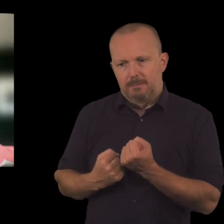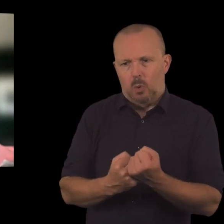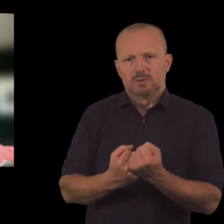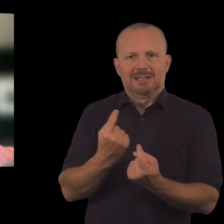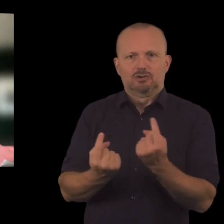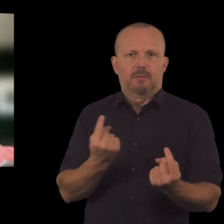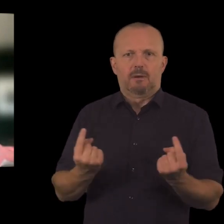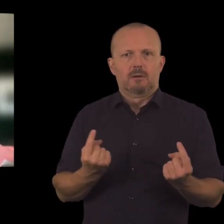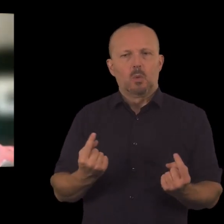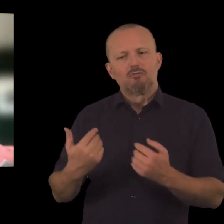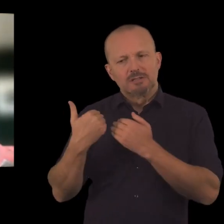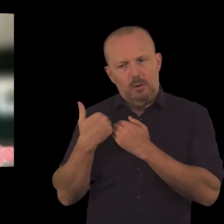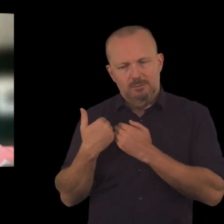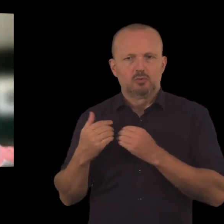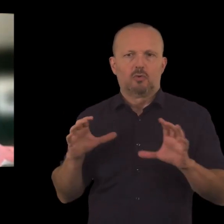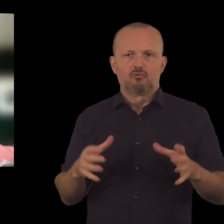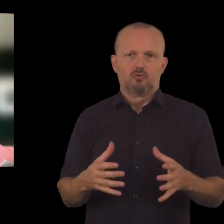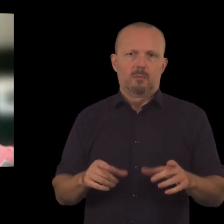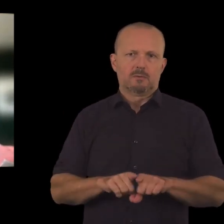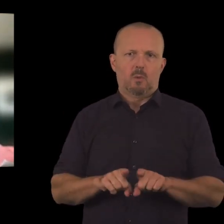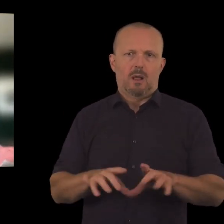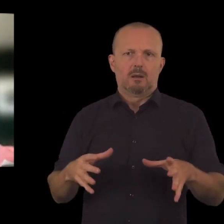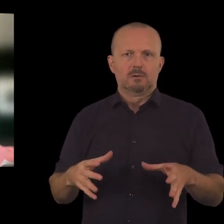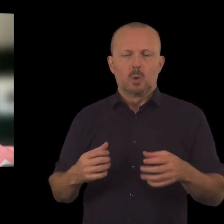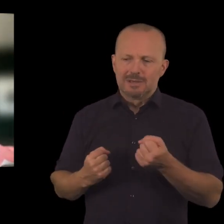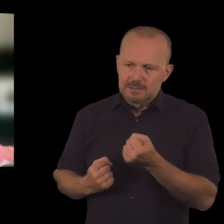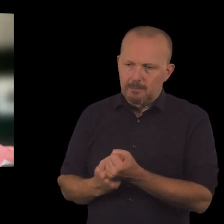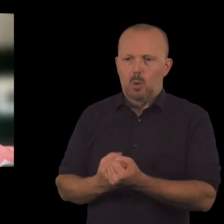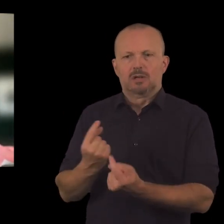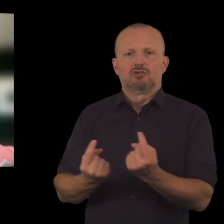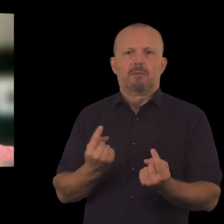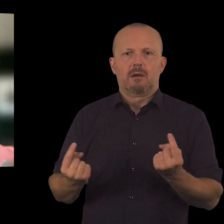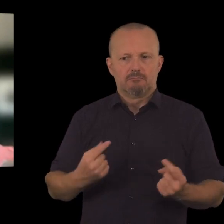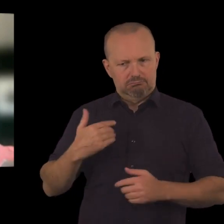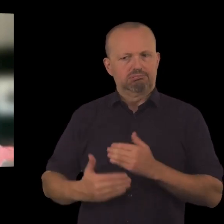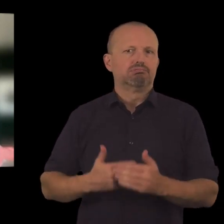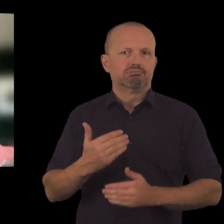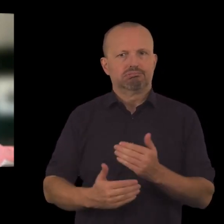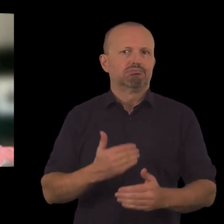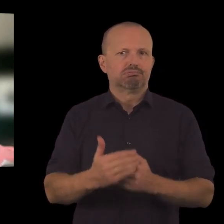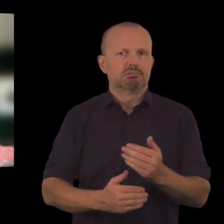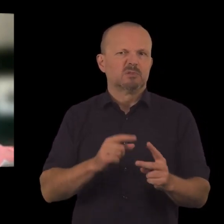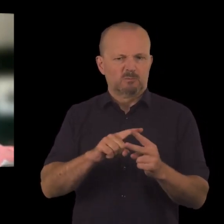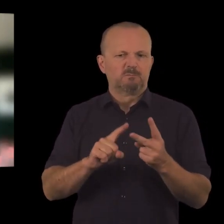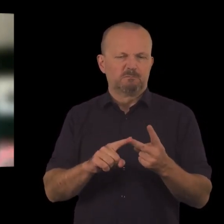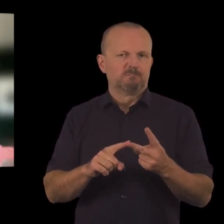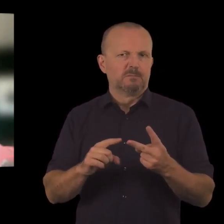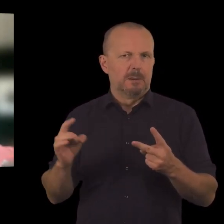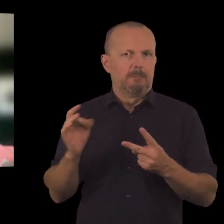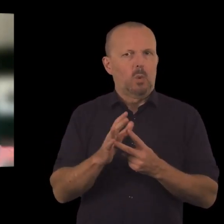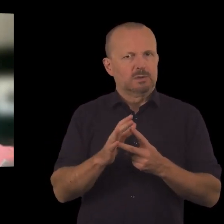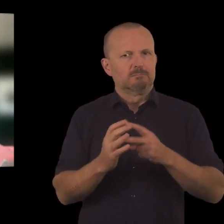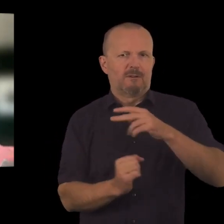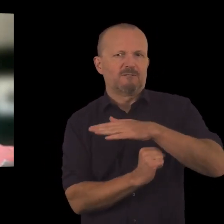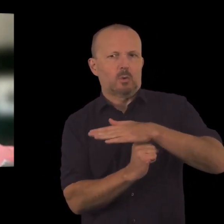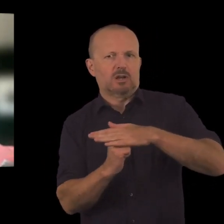big things is that we kind of centre around manaakitanga, both so looking after each other, but also looking after